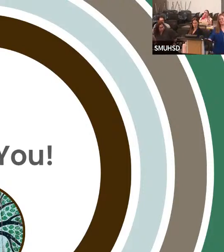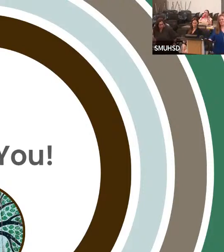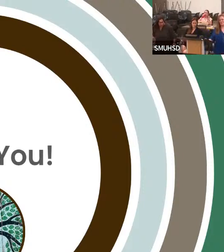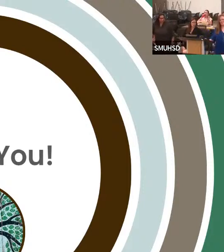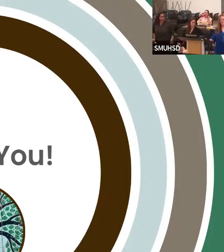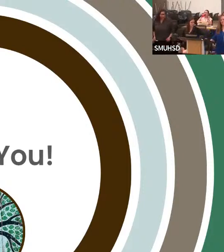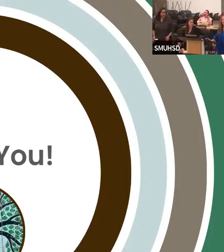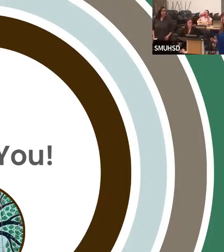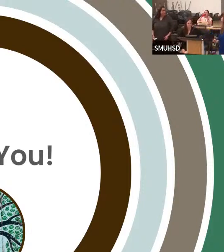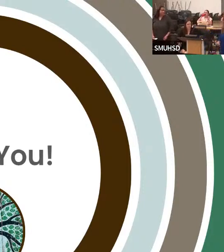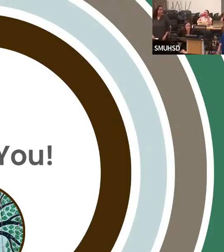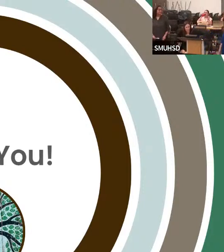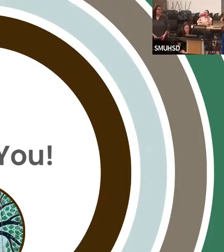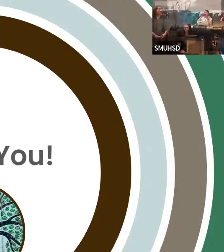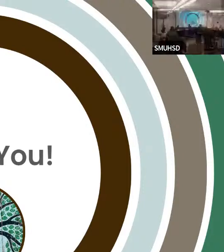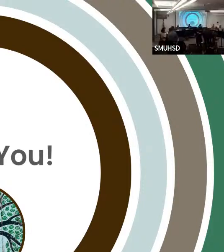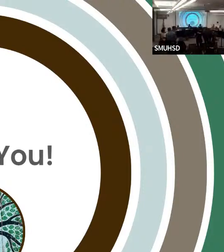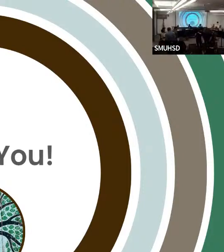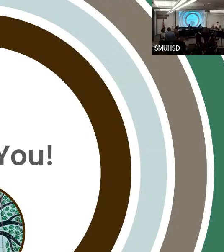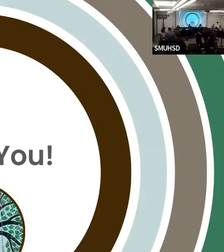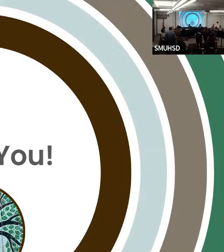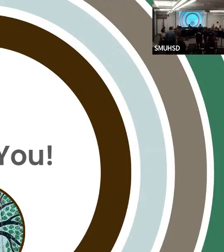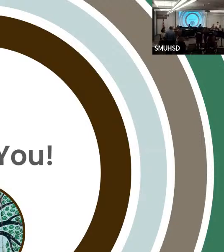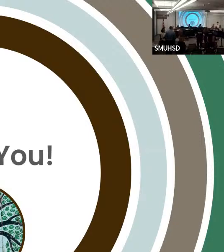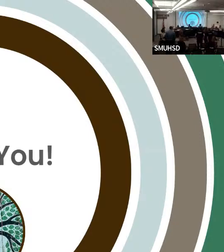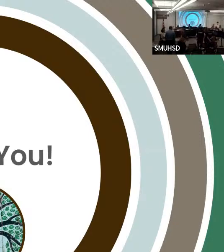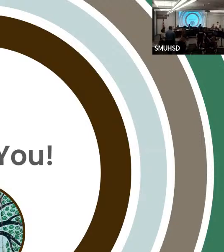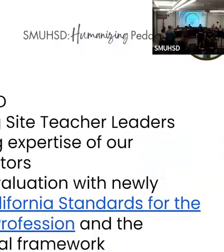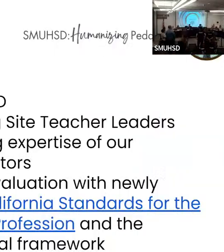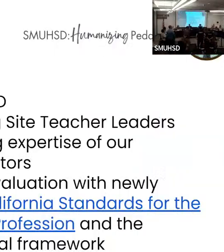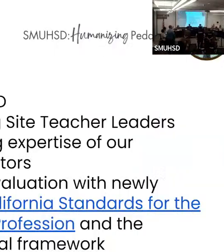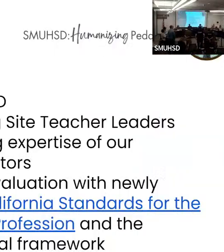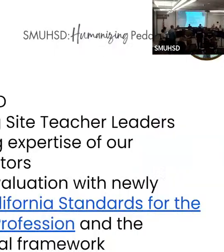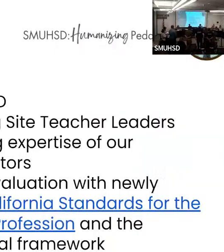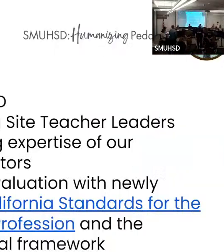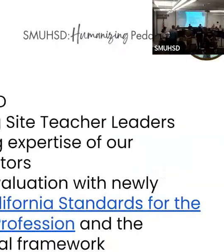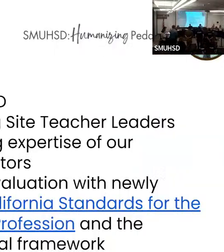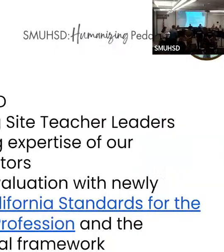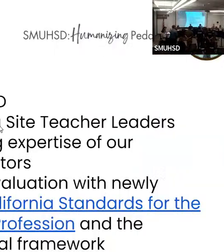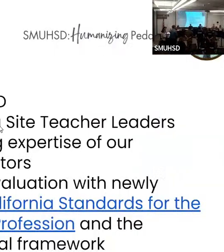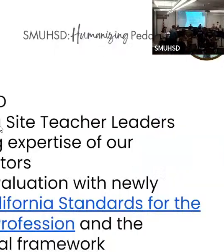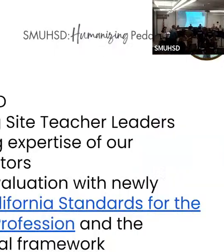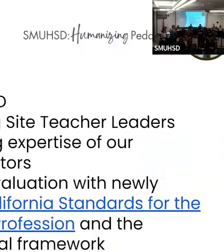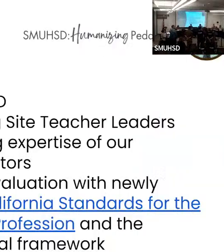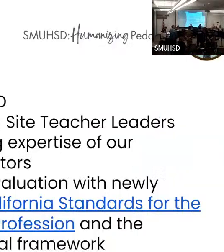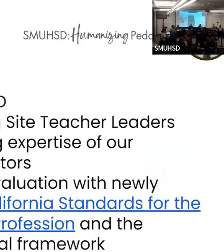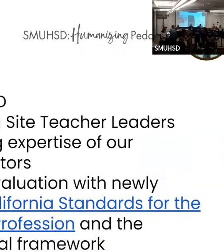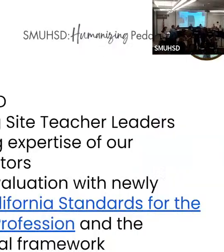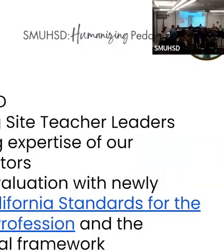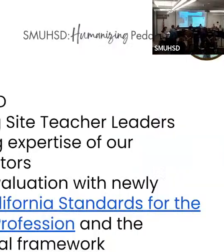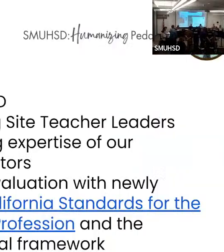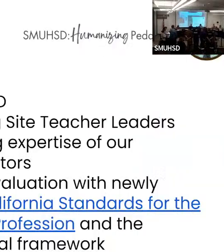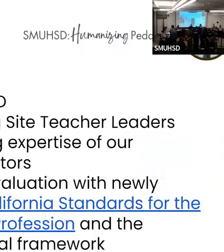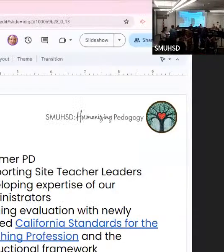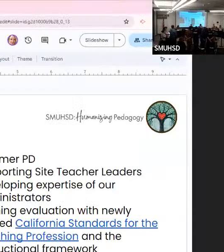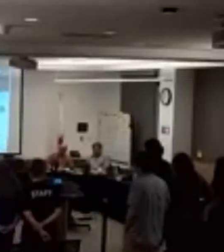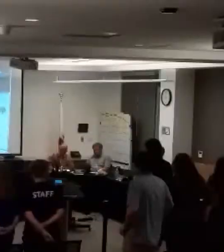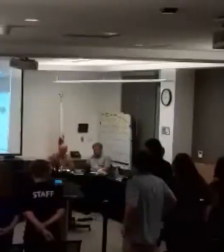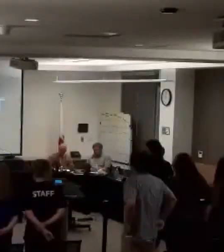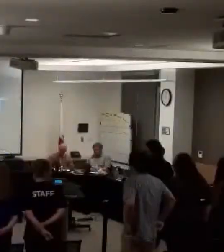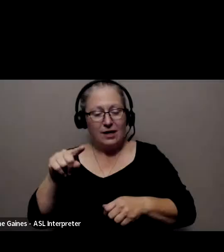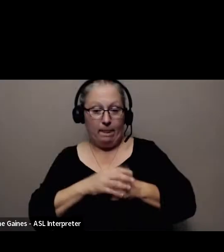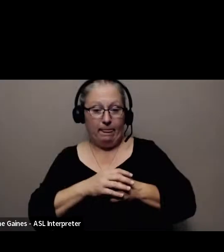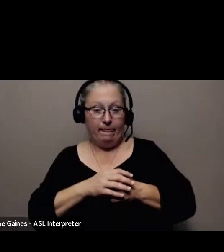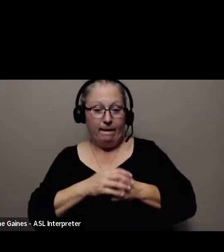Great. Thank you. Excellent, excellent presentation. I'll open it up to our board.